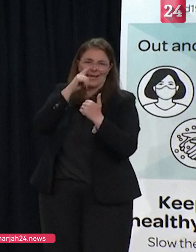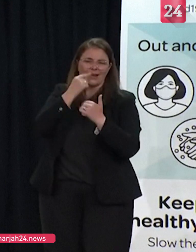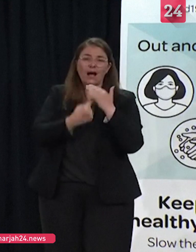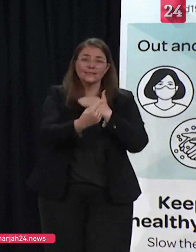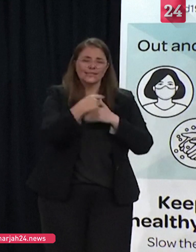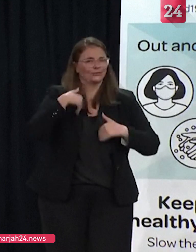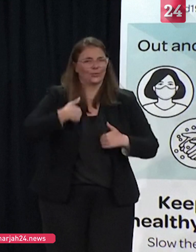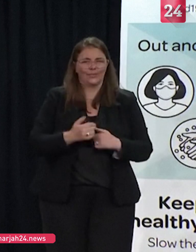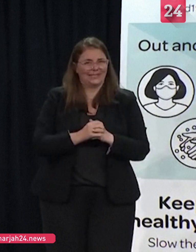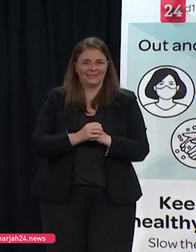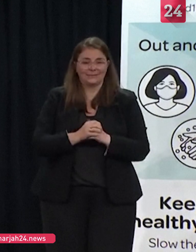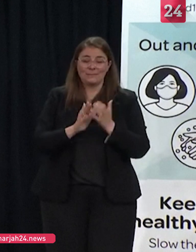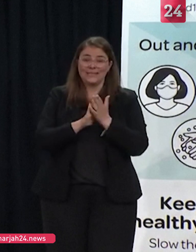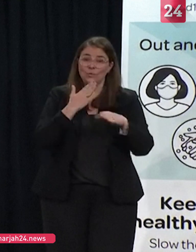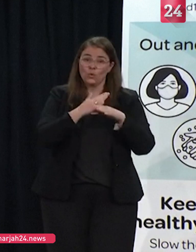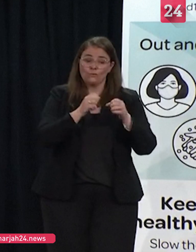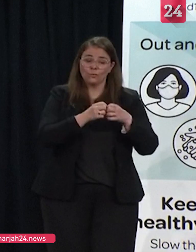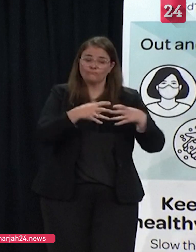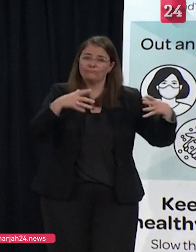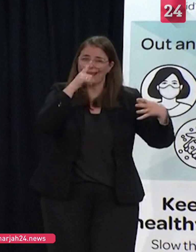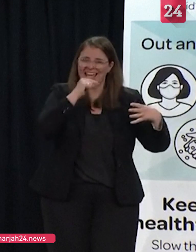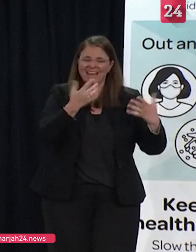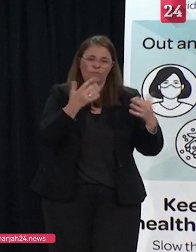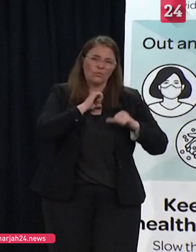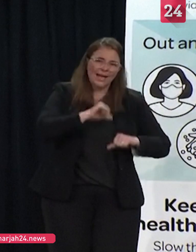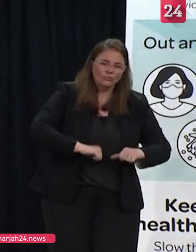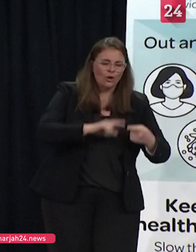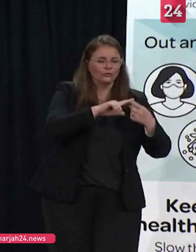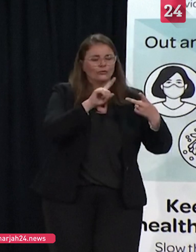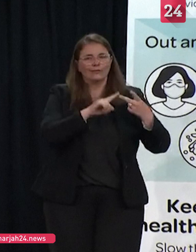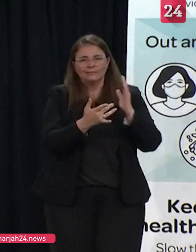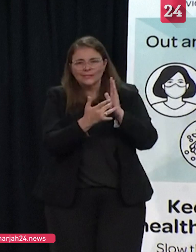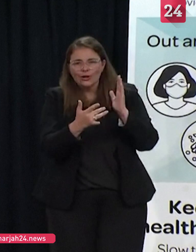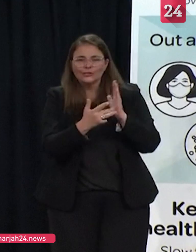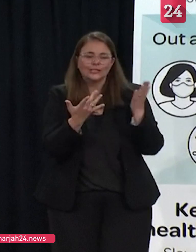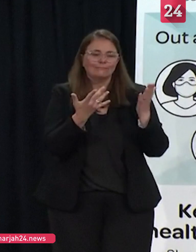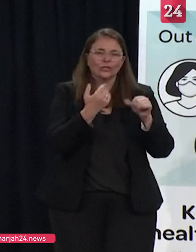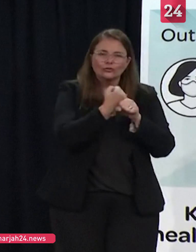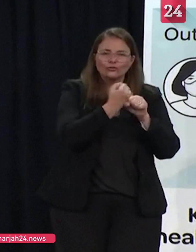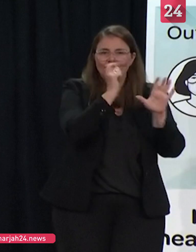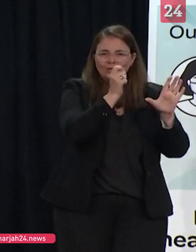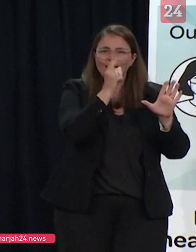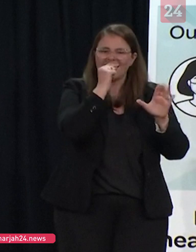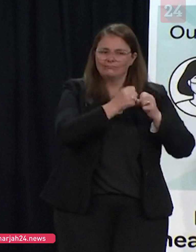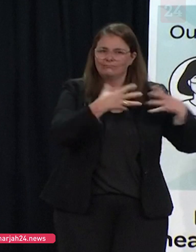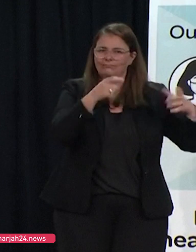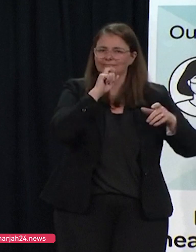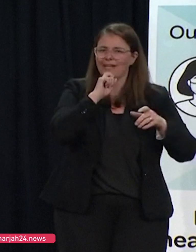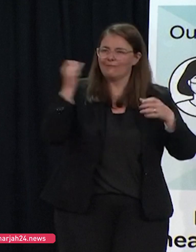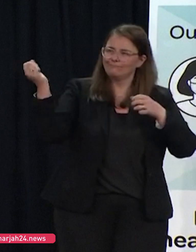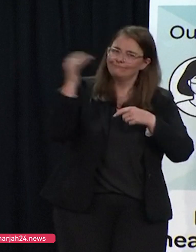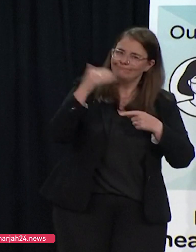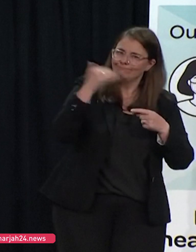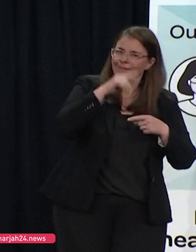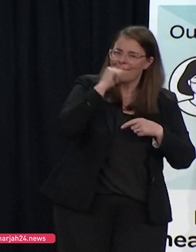isolation to shore up our workforces in industries such as agriculture, technology, and construction as our economy